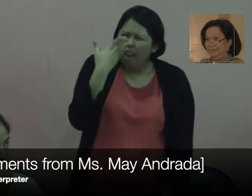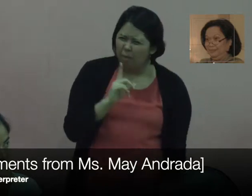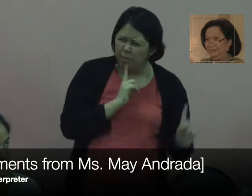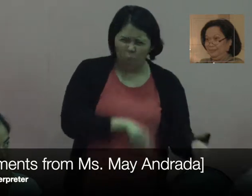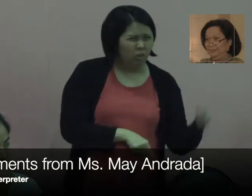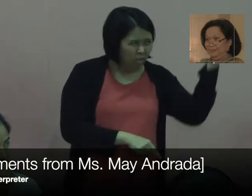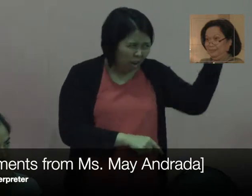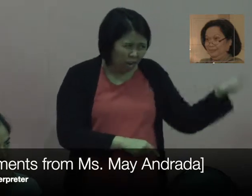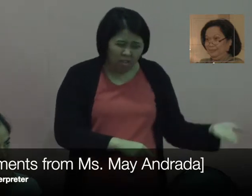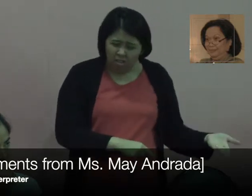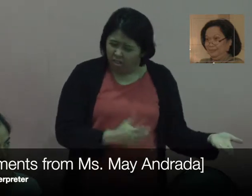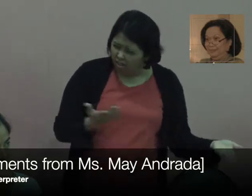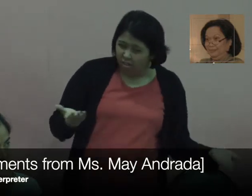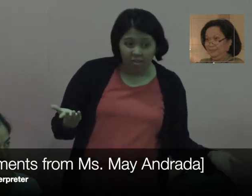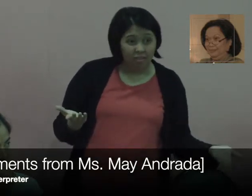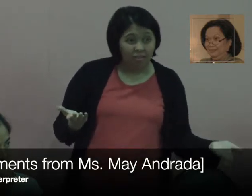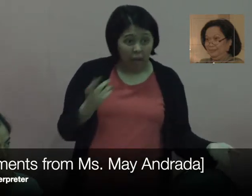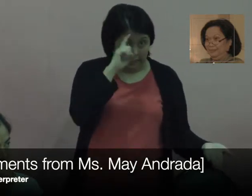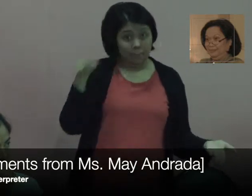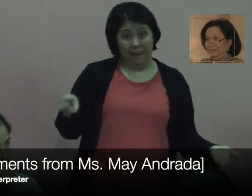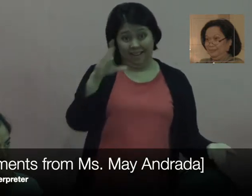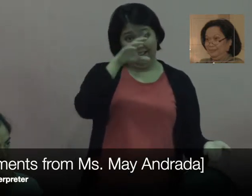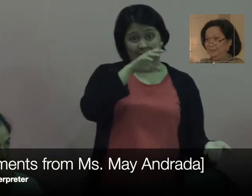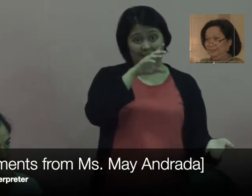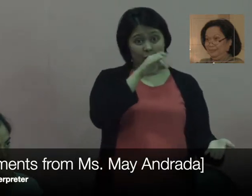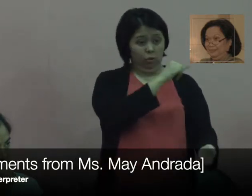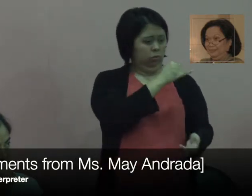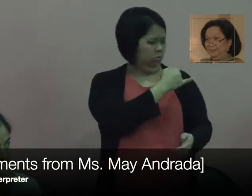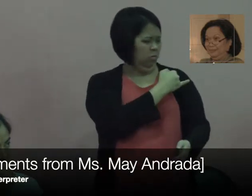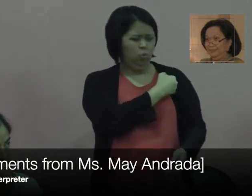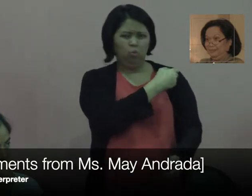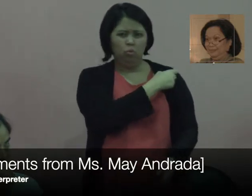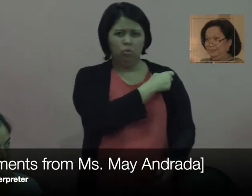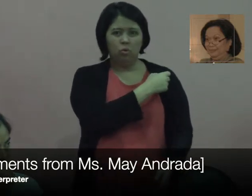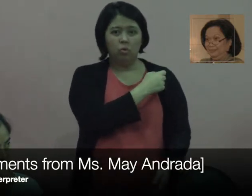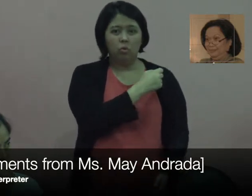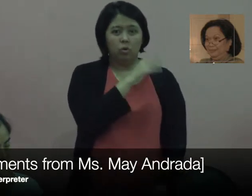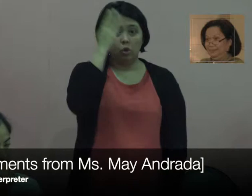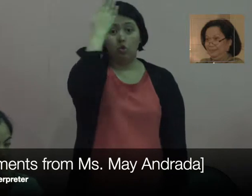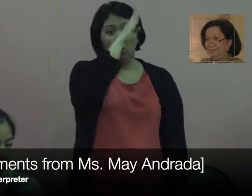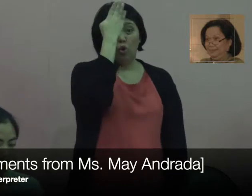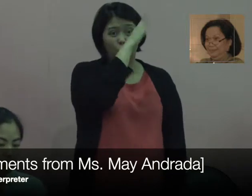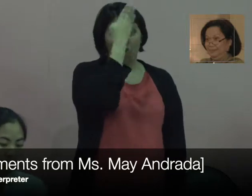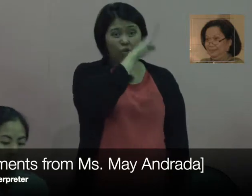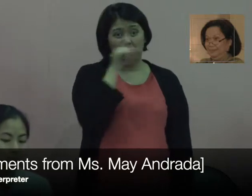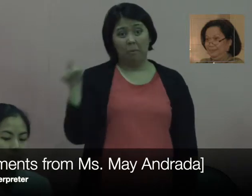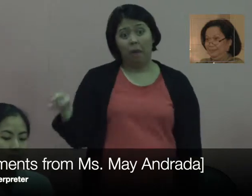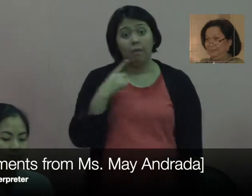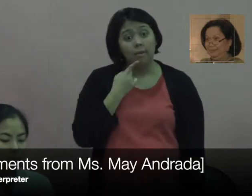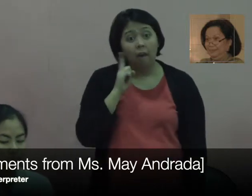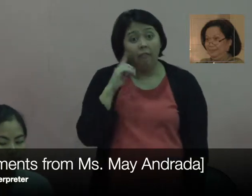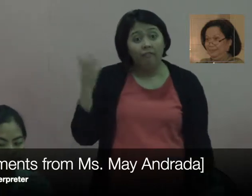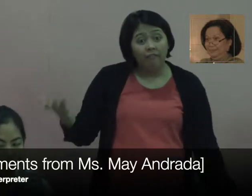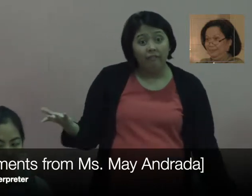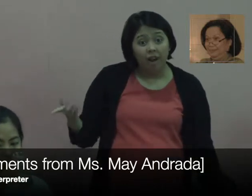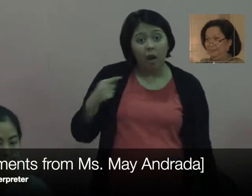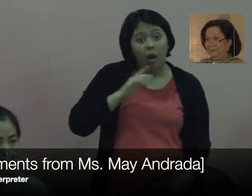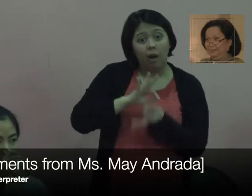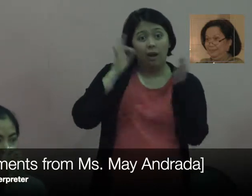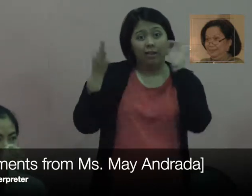question? Kasi my husband is deaf. Kasama ko siya, really interpreter ko siya eh. Happy kami sa sweldo.